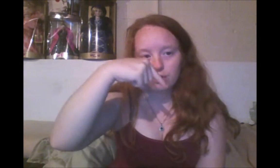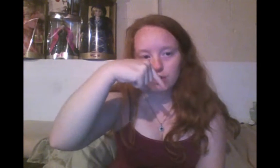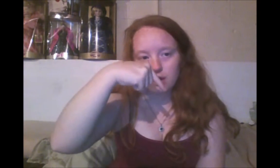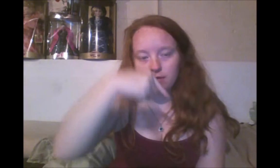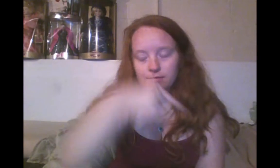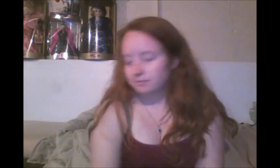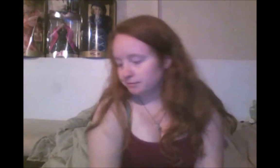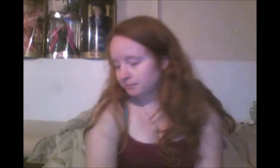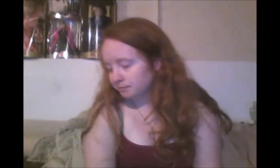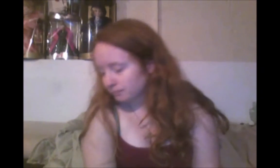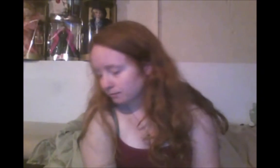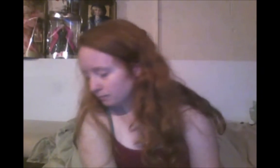Turkey.